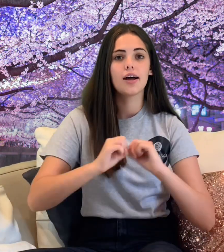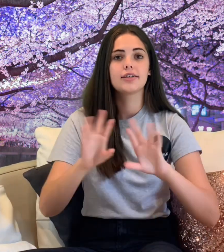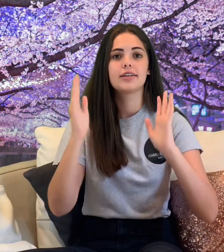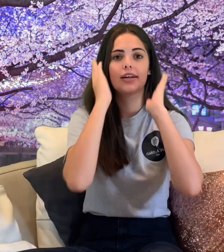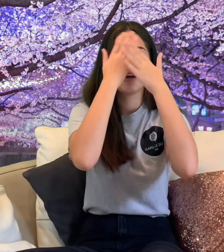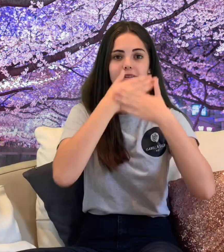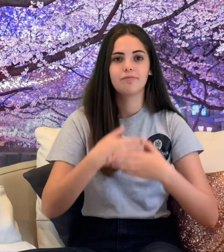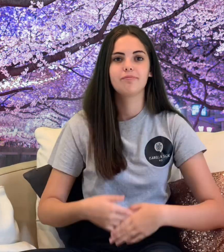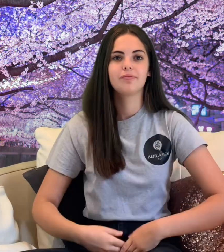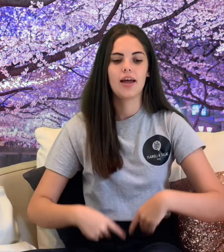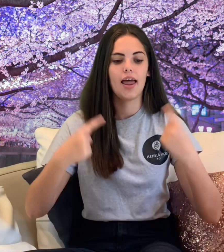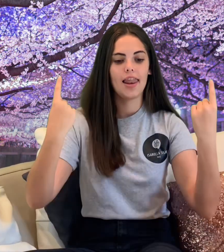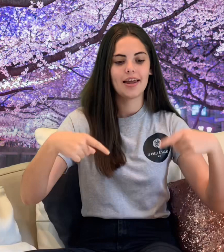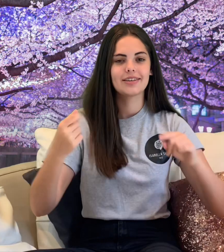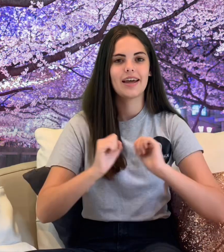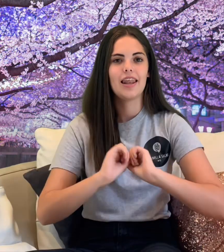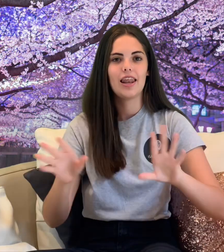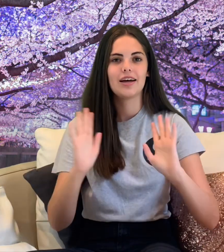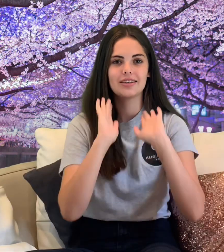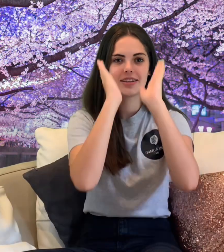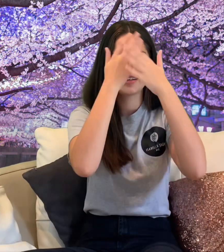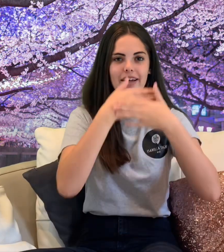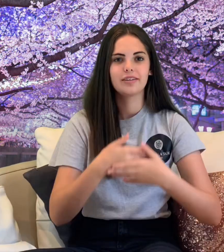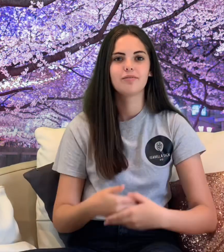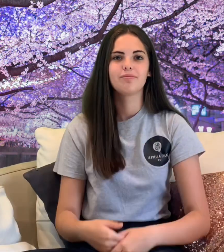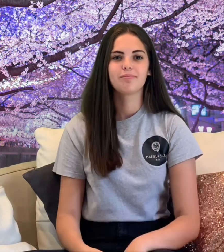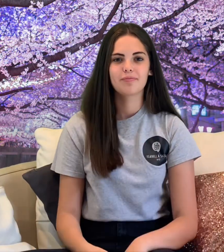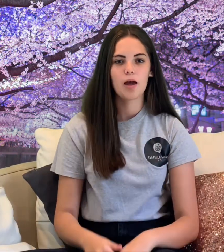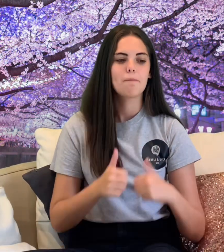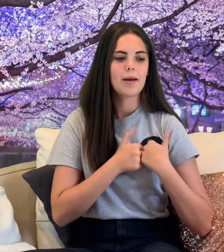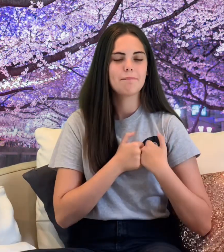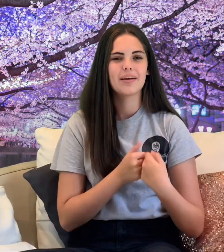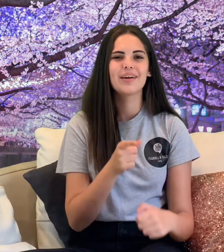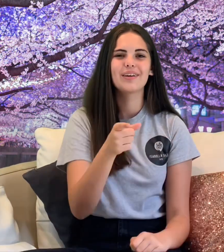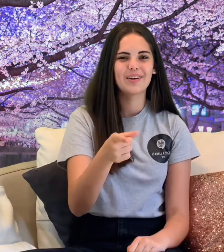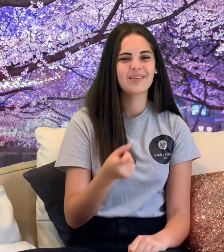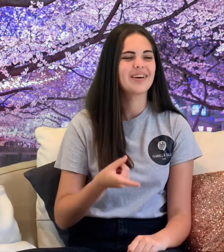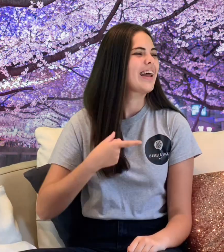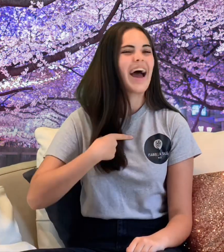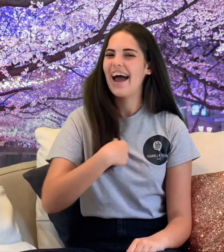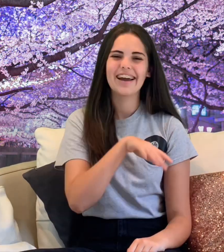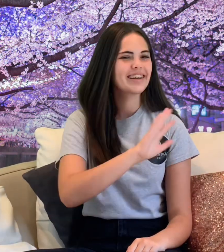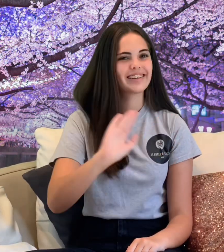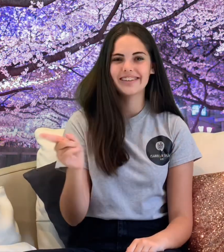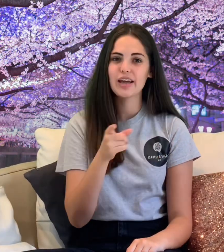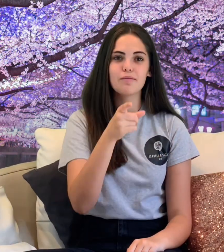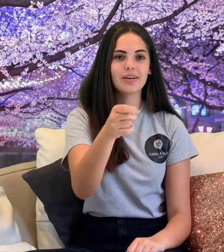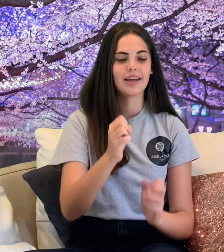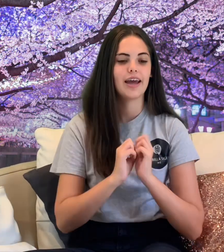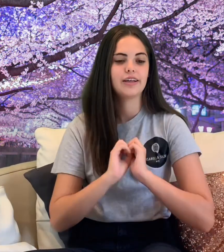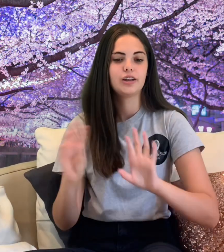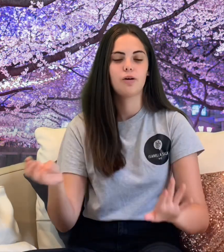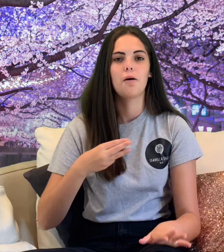lost tonight. Let's get lost tonight. Let me get you in. I can't seem to get you off